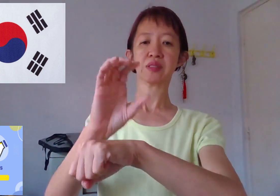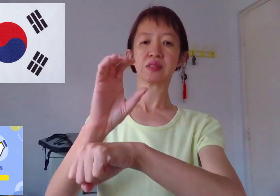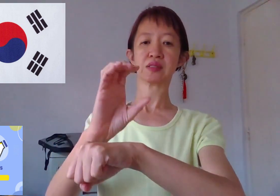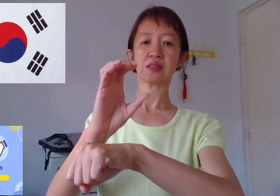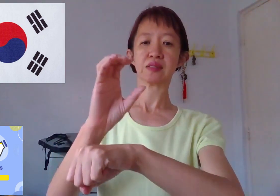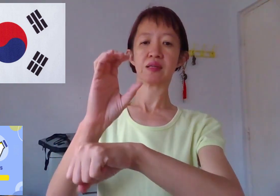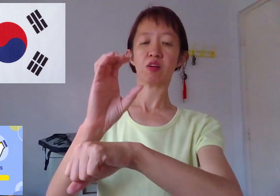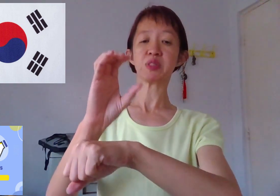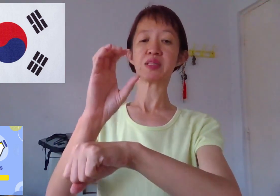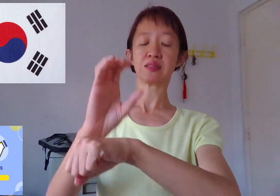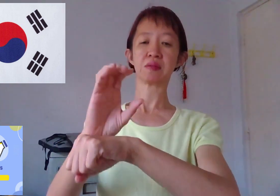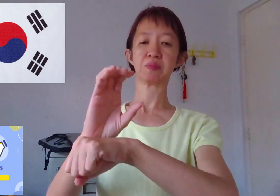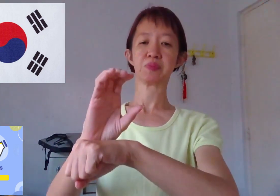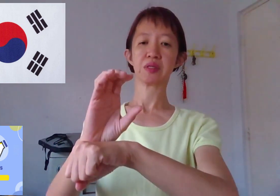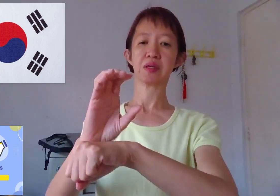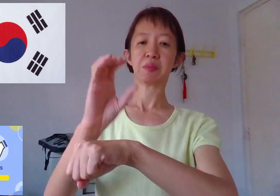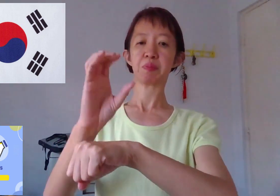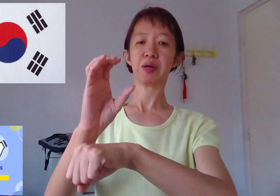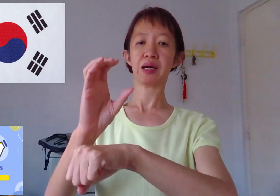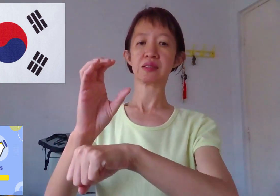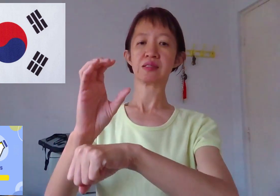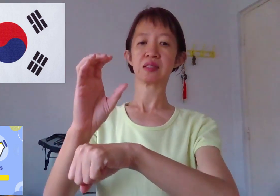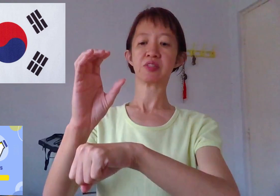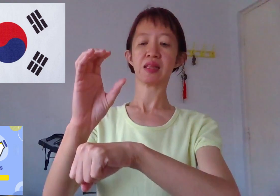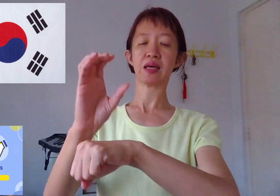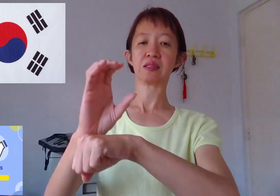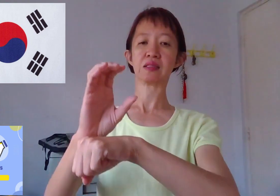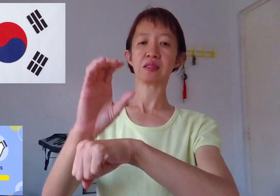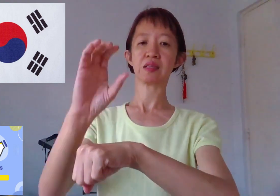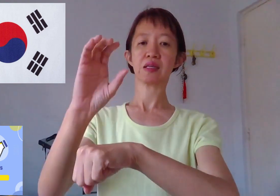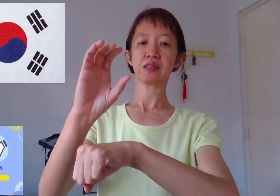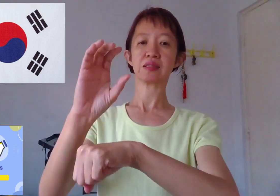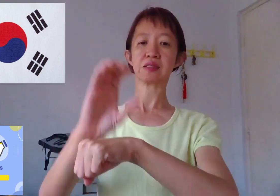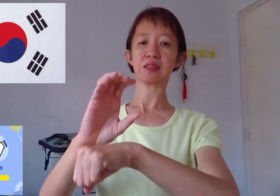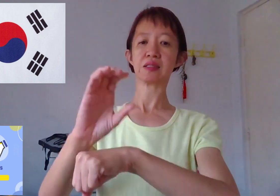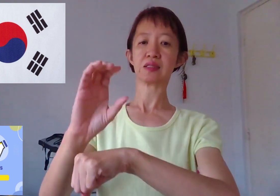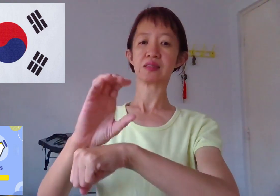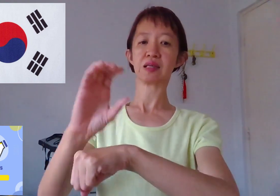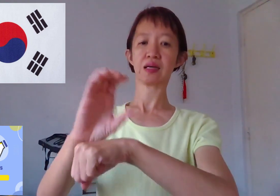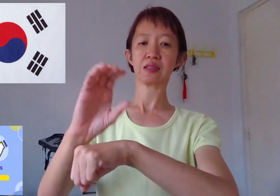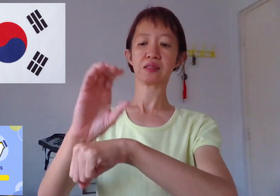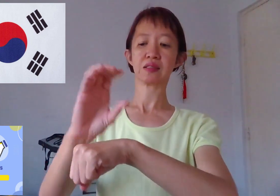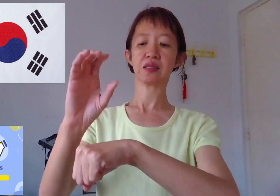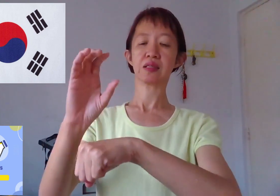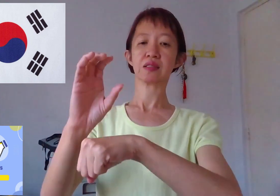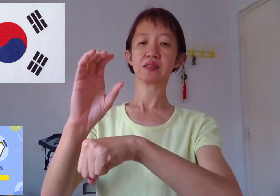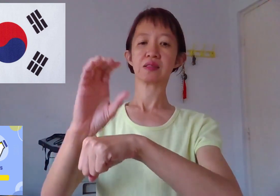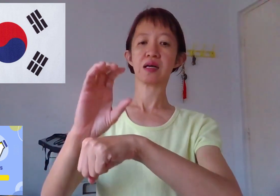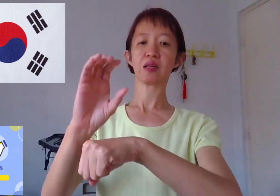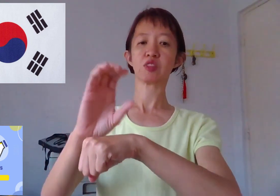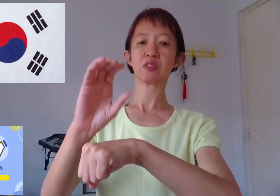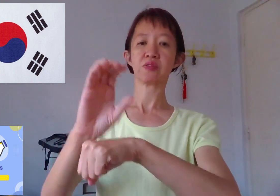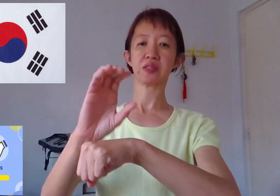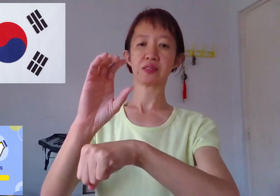this almost the same, but instead of sliding, the C is knocking the closed fist.